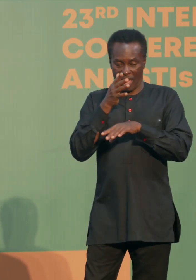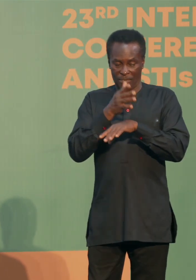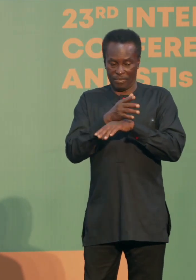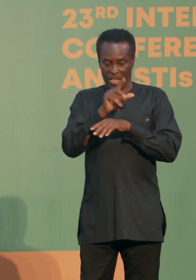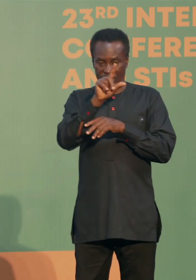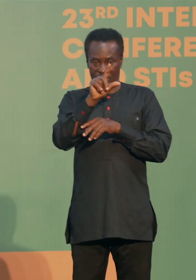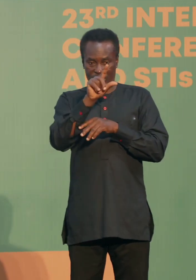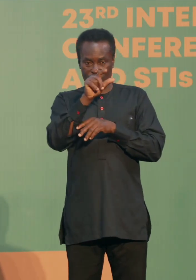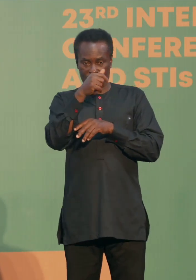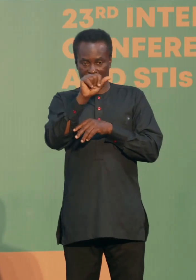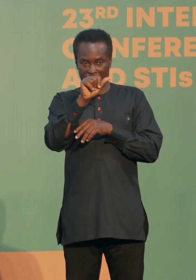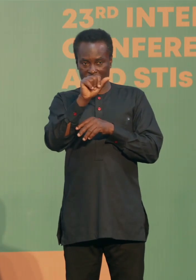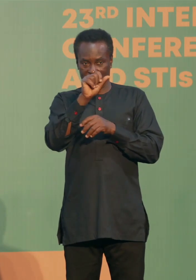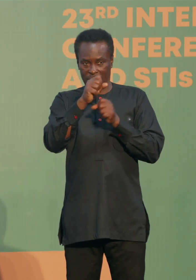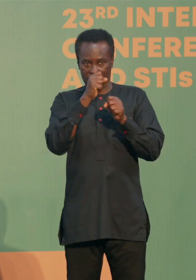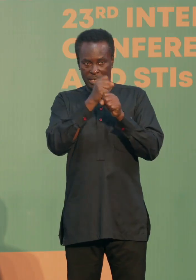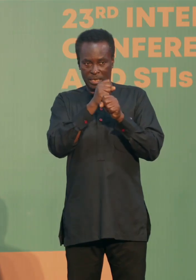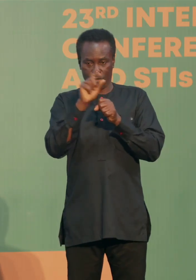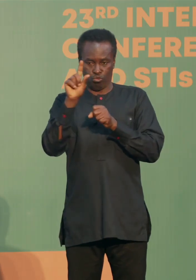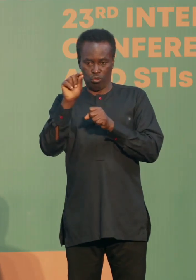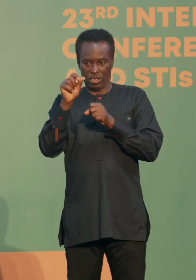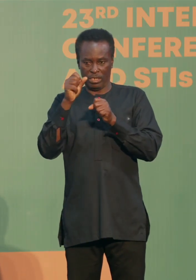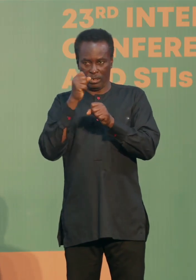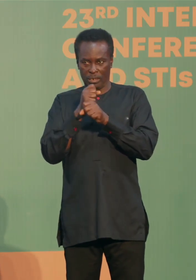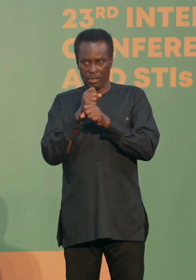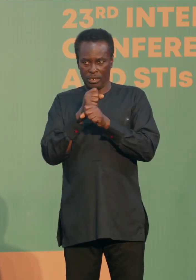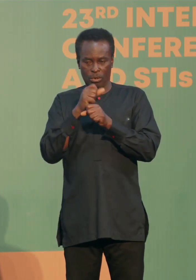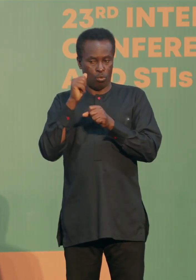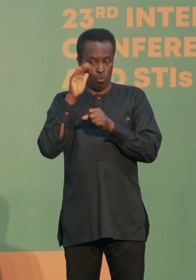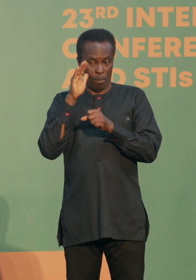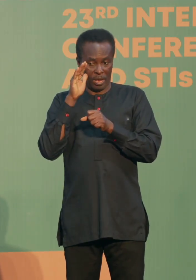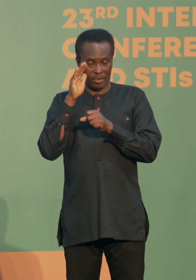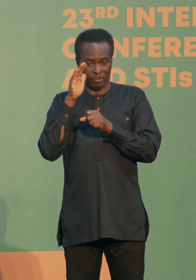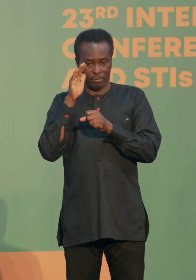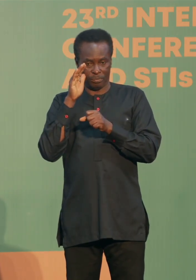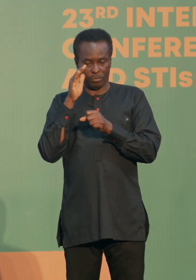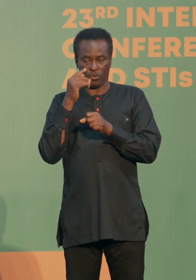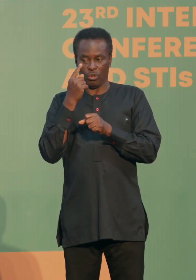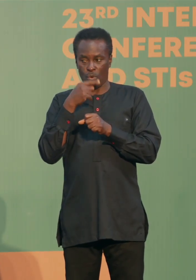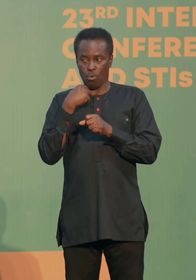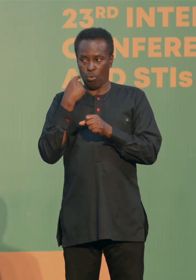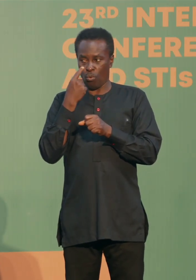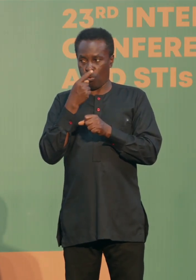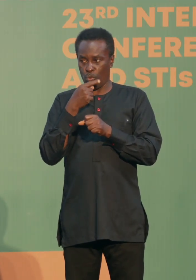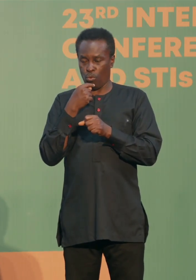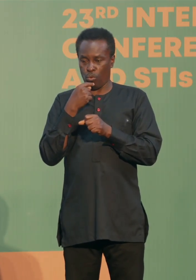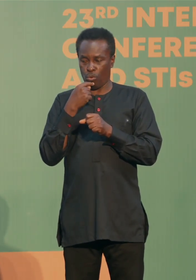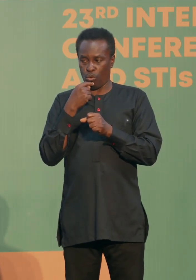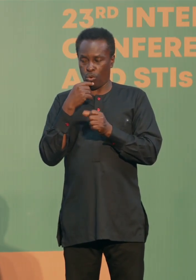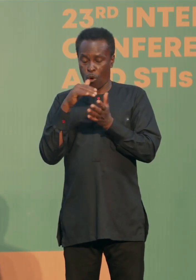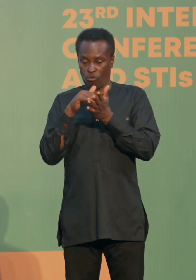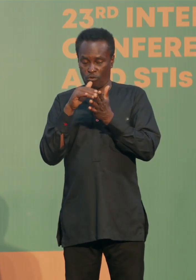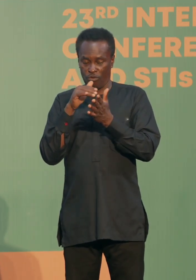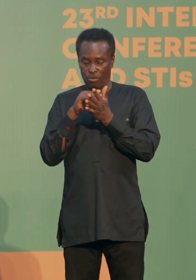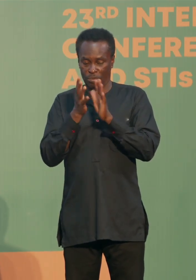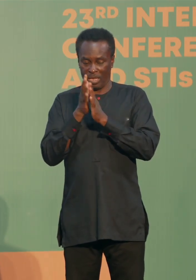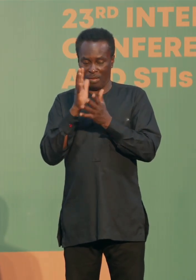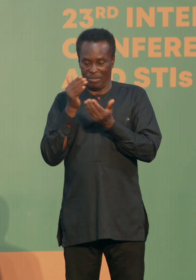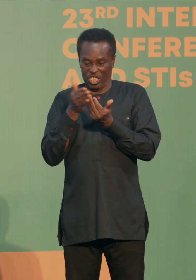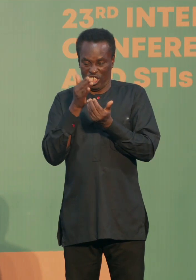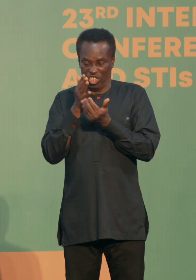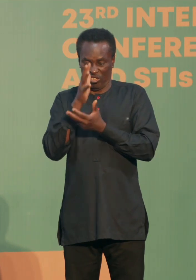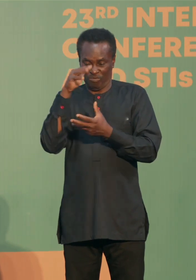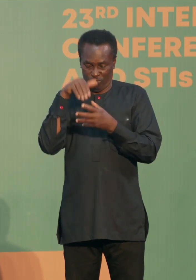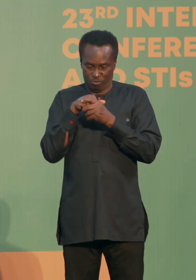years. And this, on the left side, this is the woman who's got precancer cells. And that's really what the message I